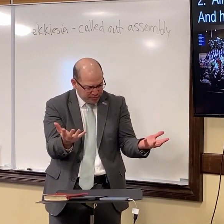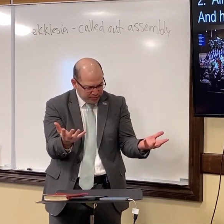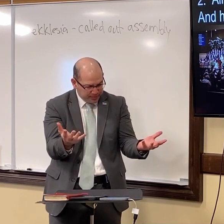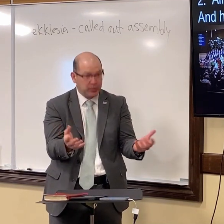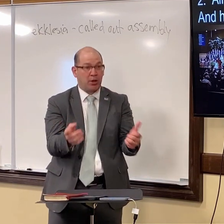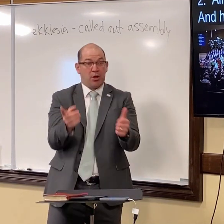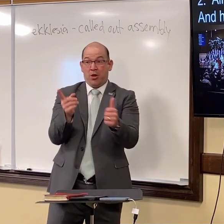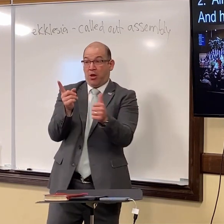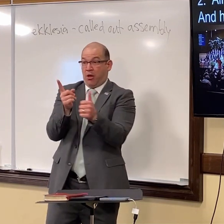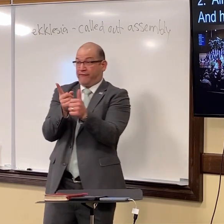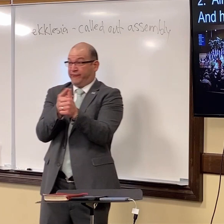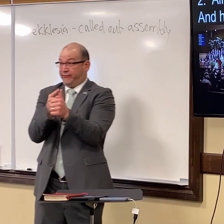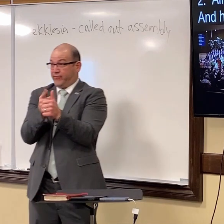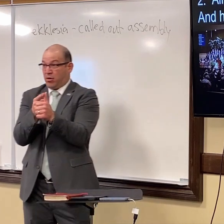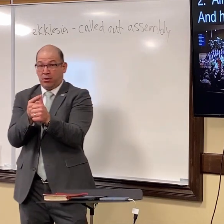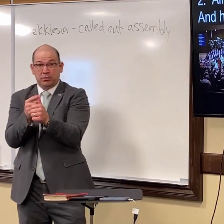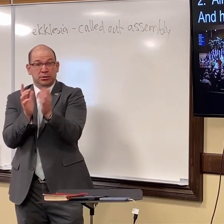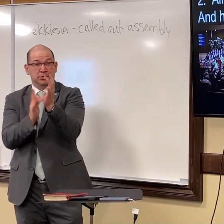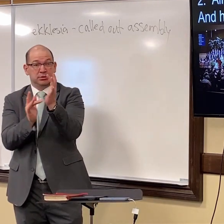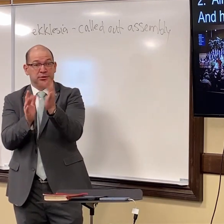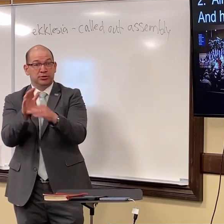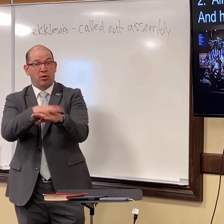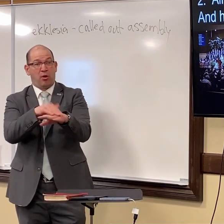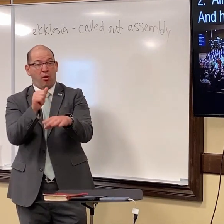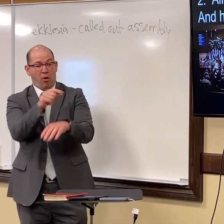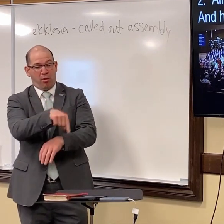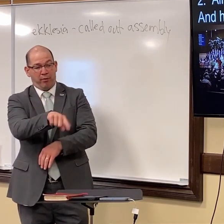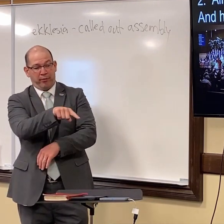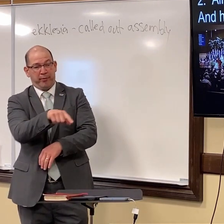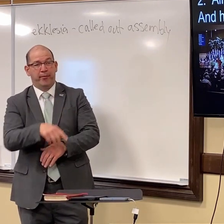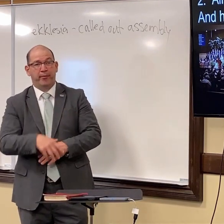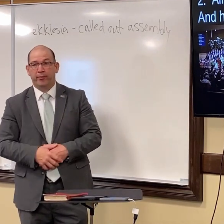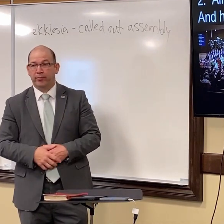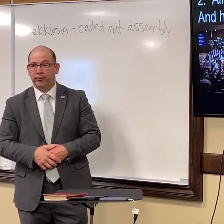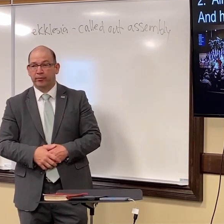How were they involved in the first group? First, because Jesus called them.